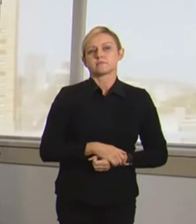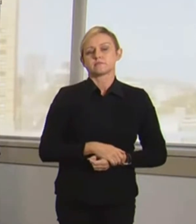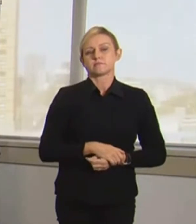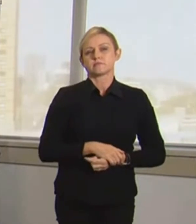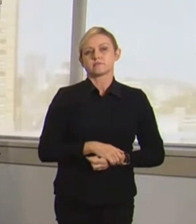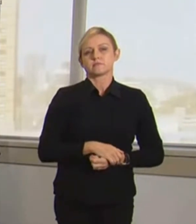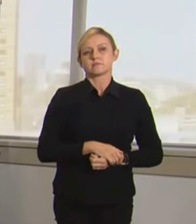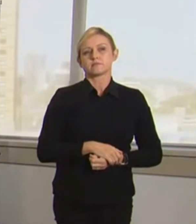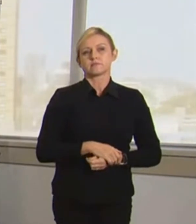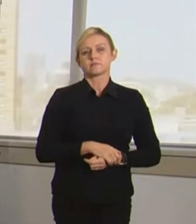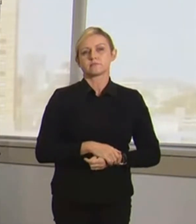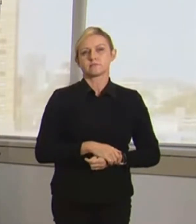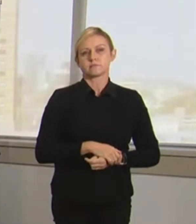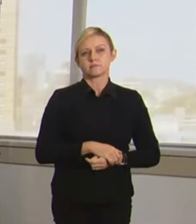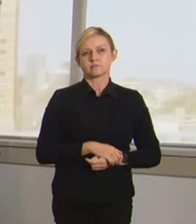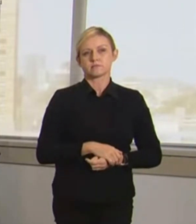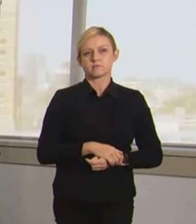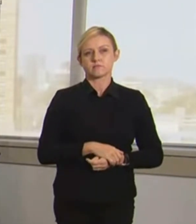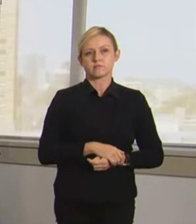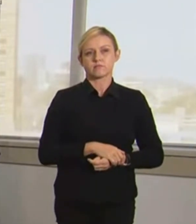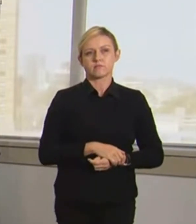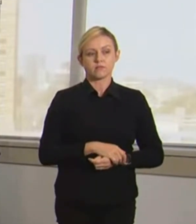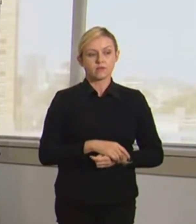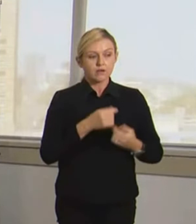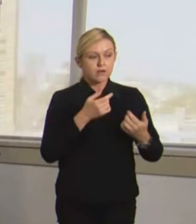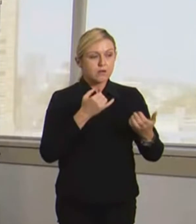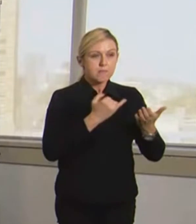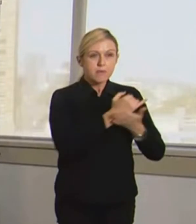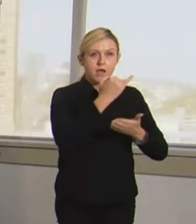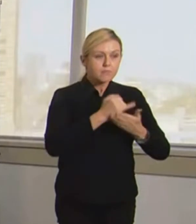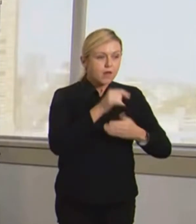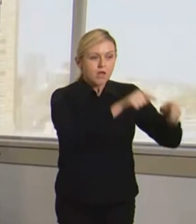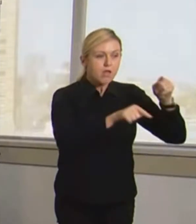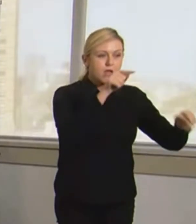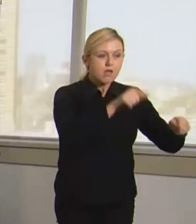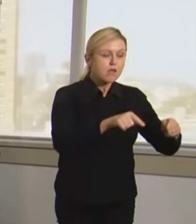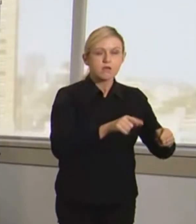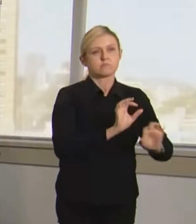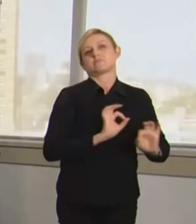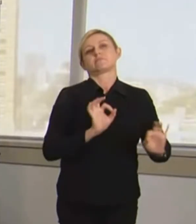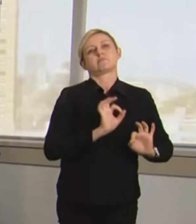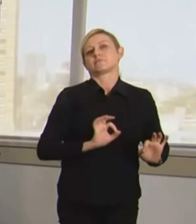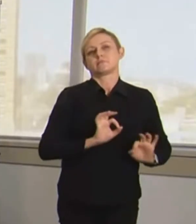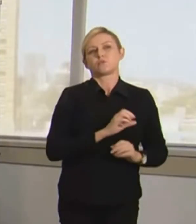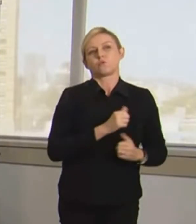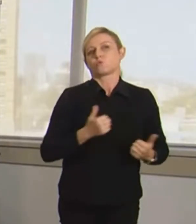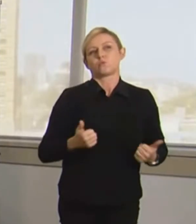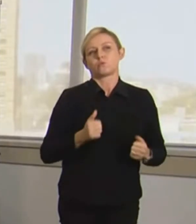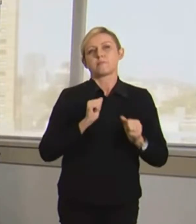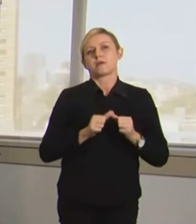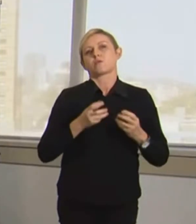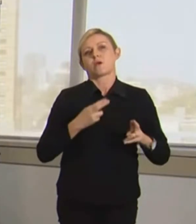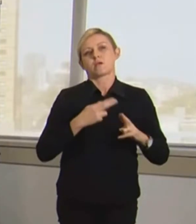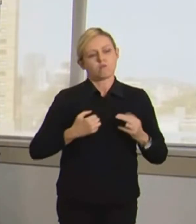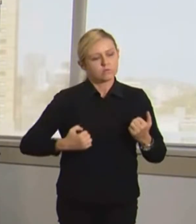it's not a good thing to be actually blaming people who are at the front line who are trying to do their best for the residents. So if we can find more constructive